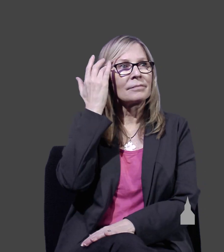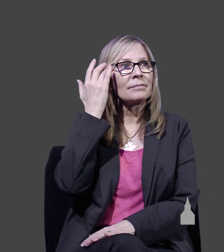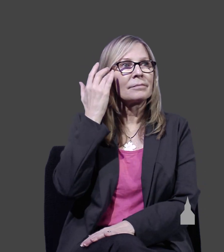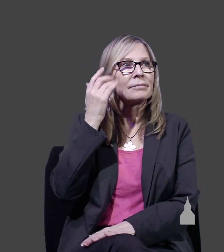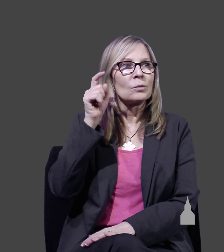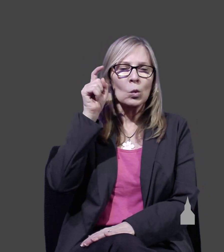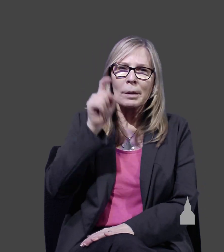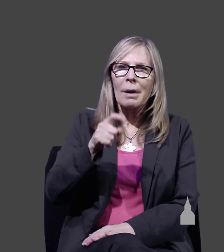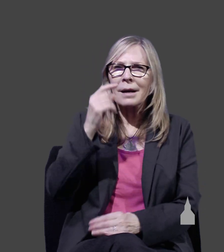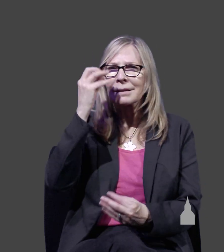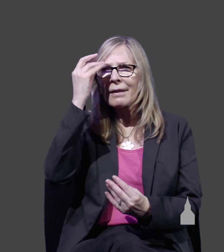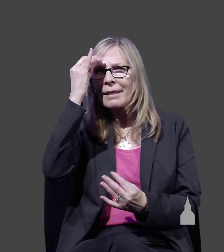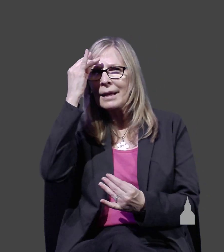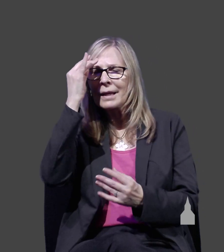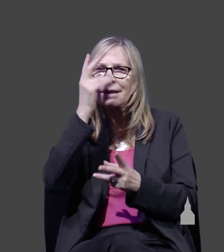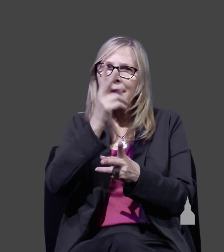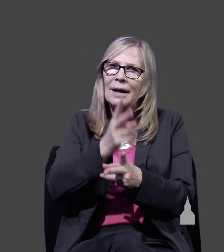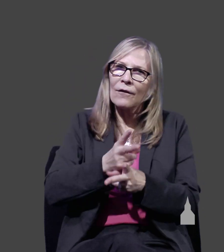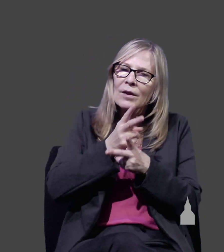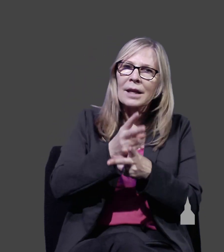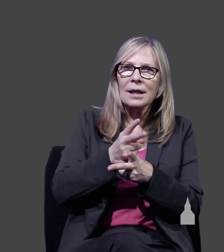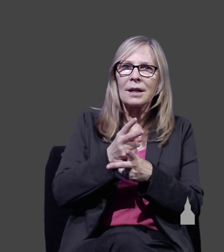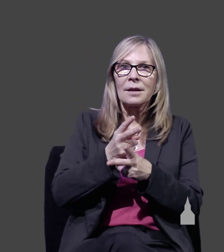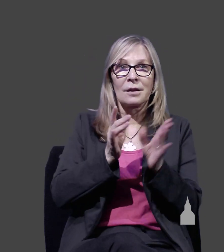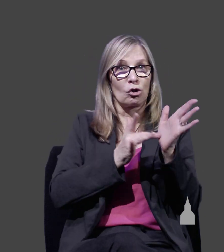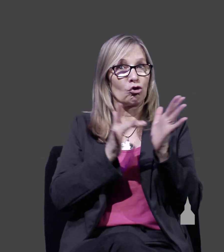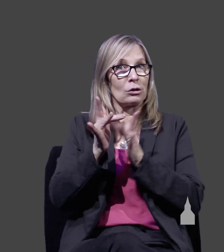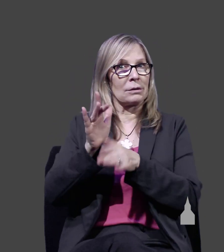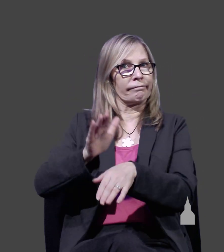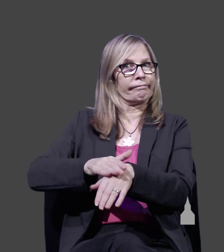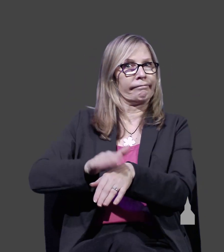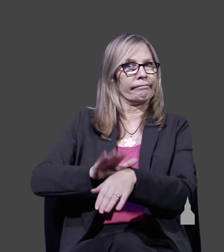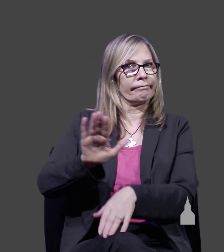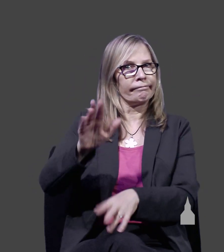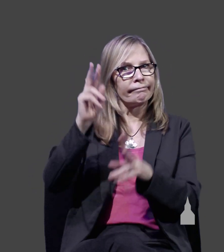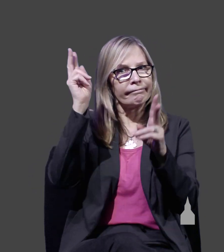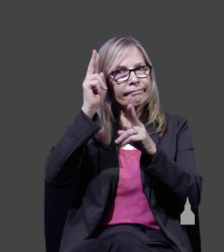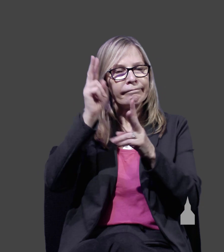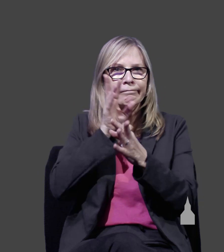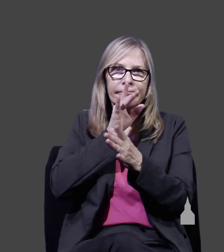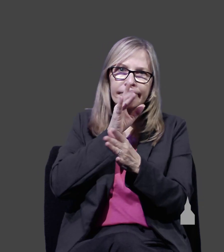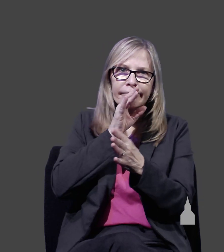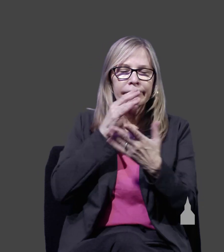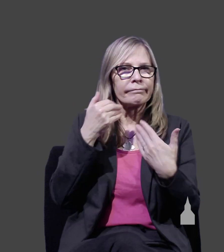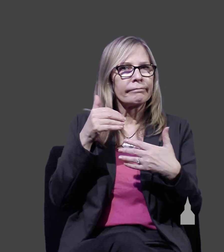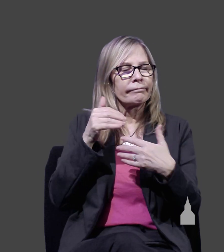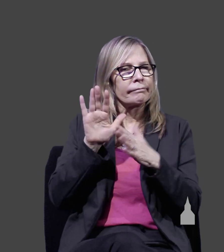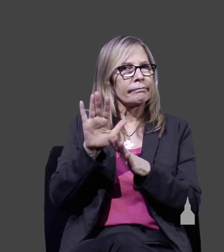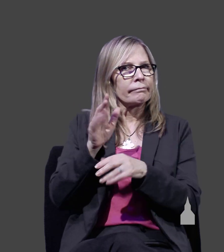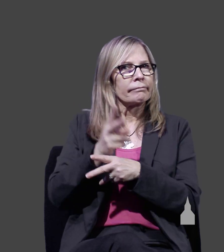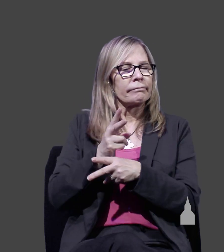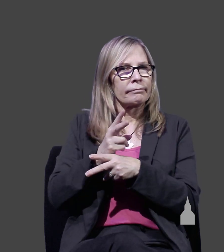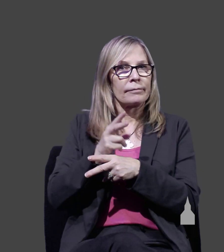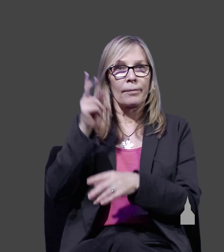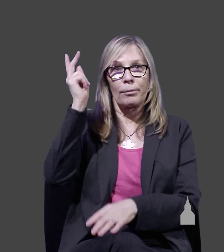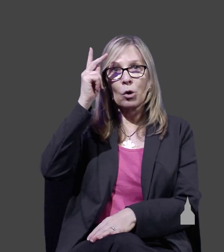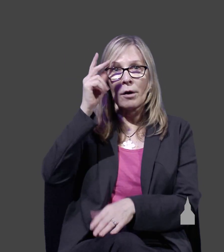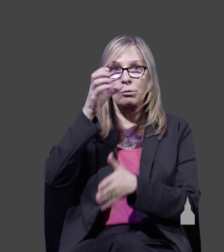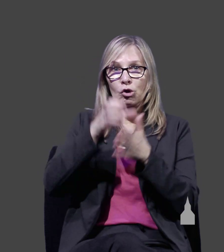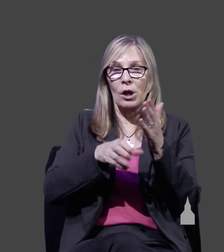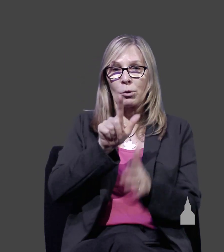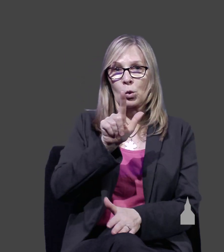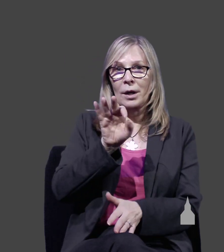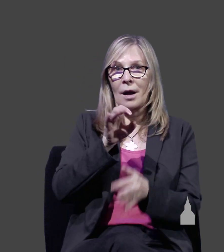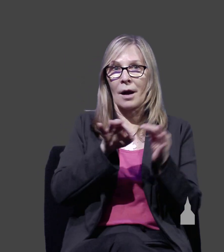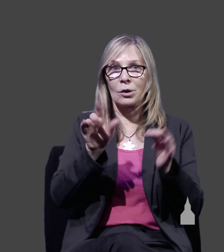We've got to think carefully. Jesus' warning about careless words is echoed elsewhere. Proverbs